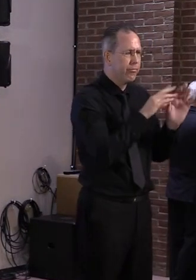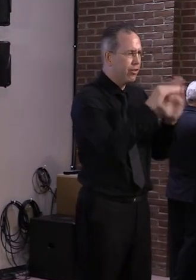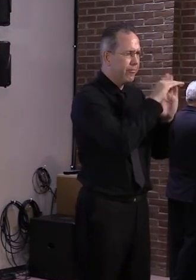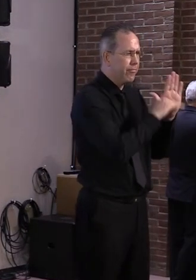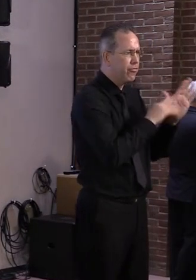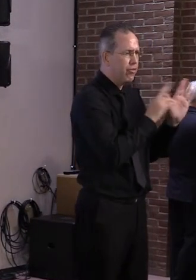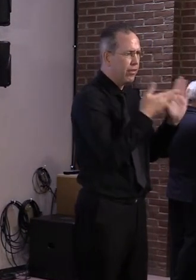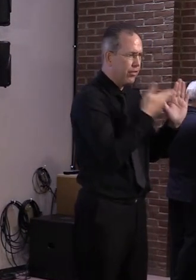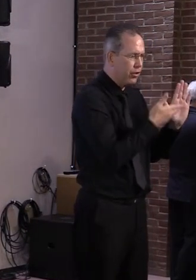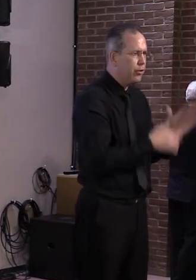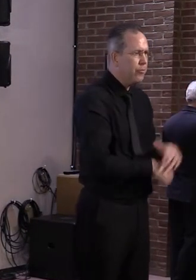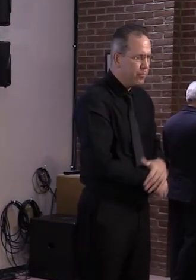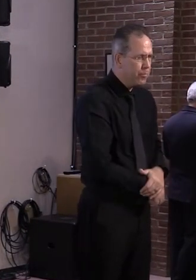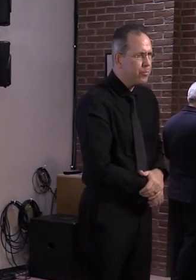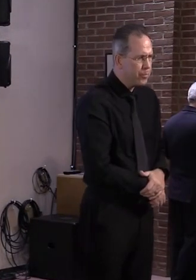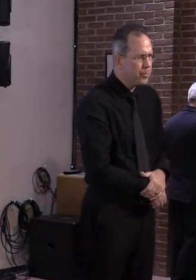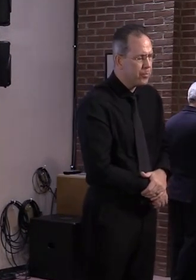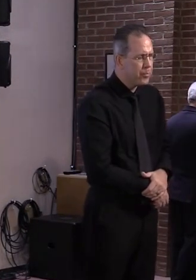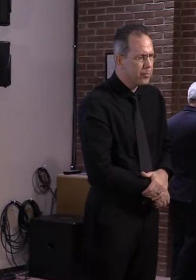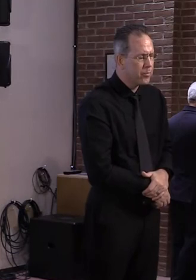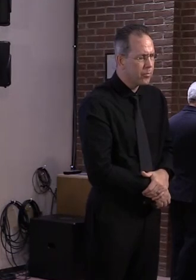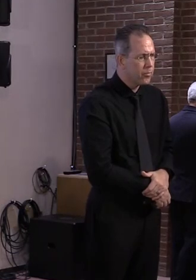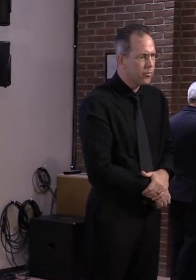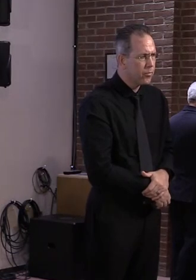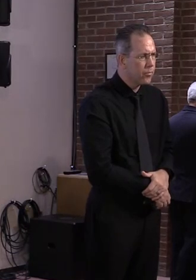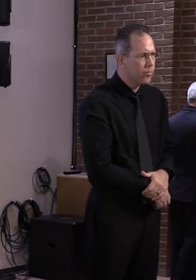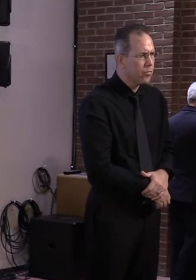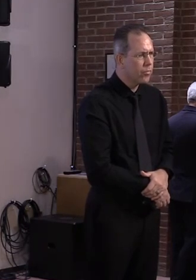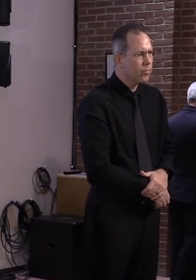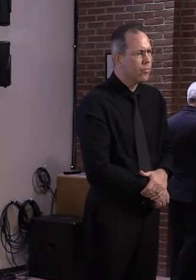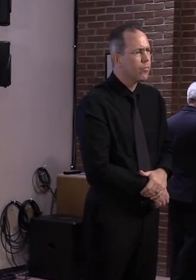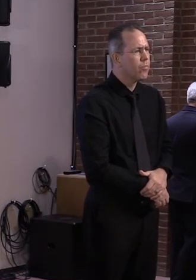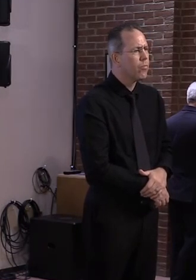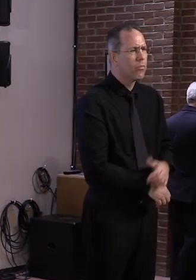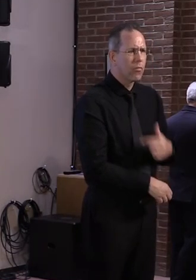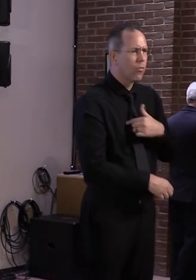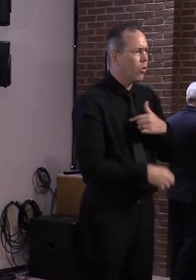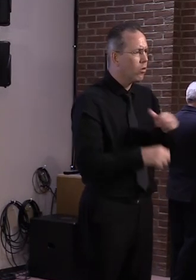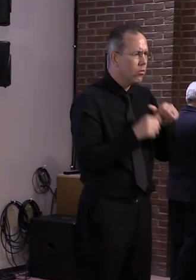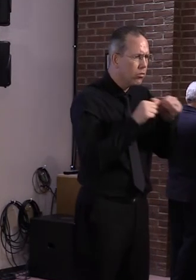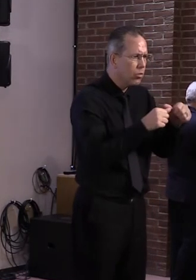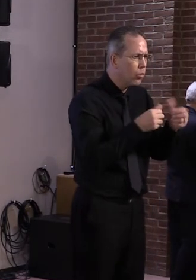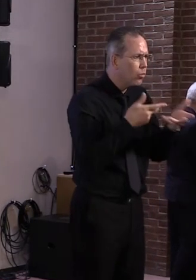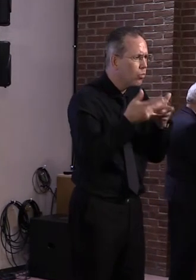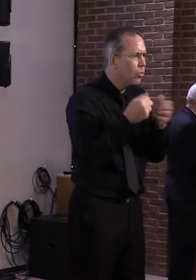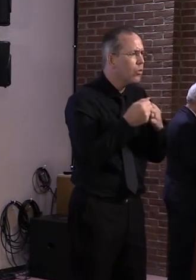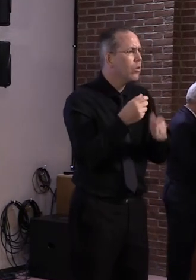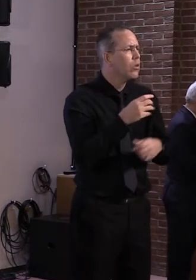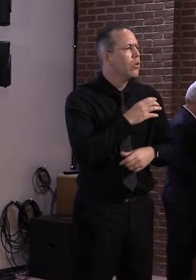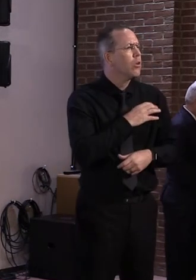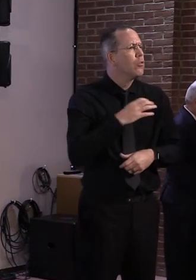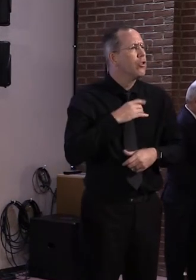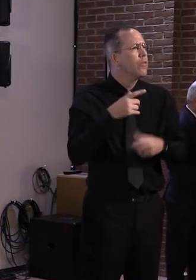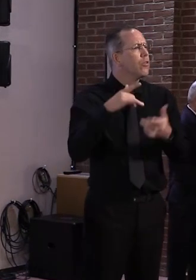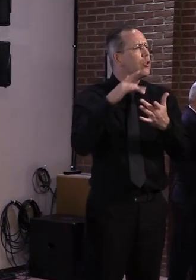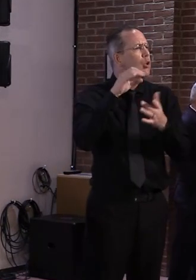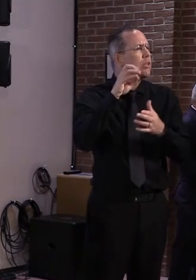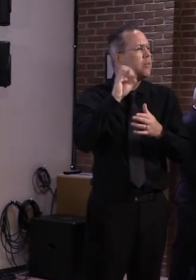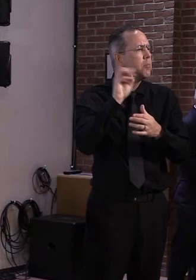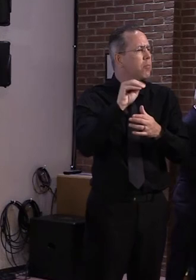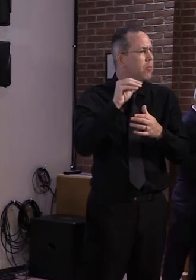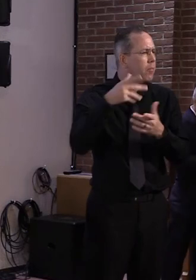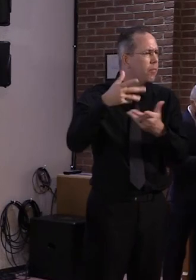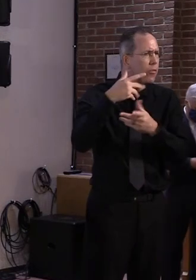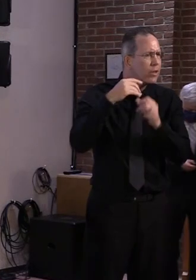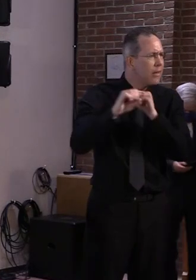great communication stream going through with our Commissioner of Tourism and Marketing, and we find that